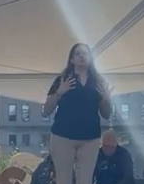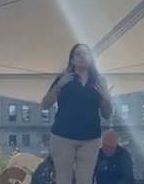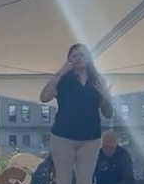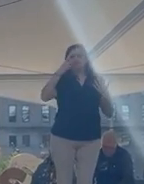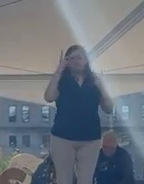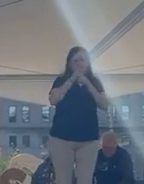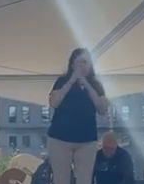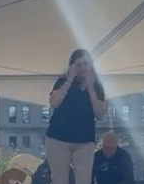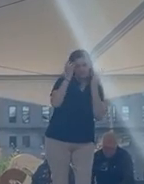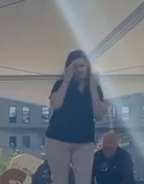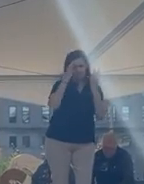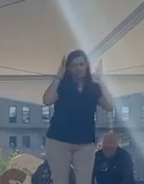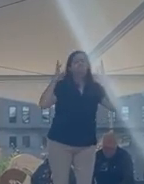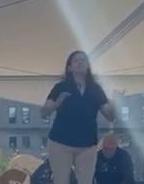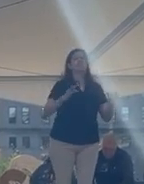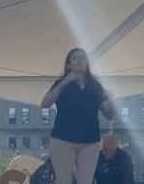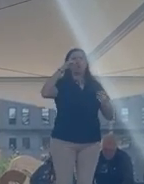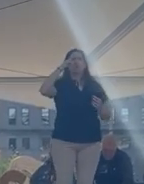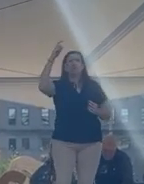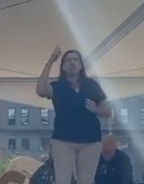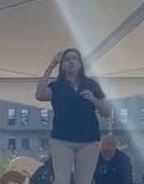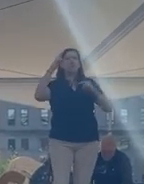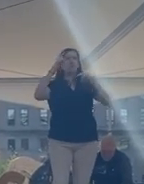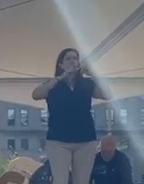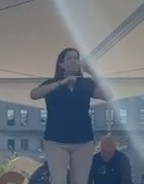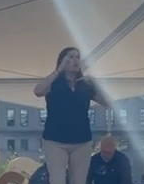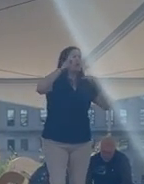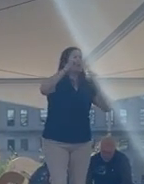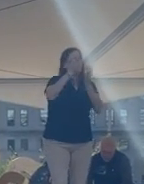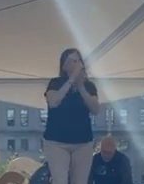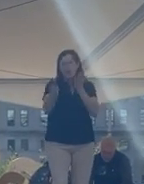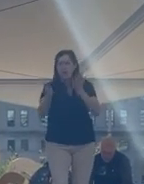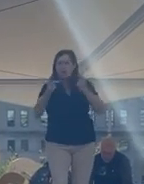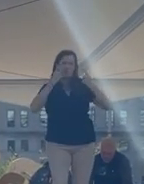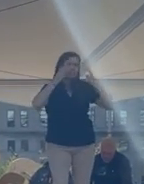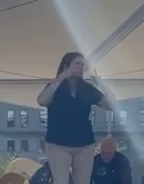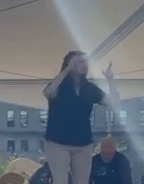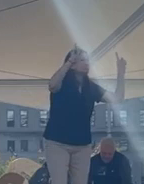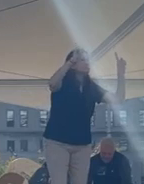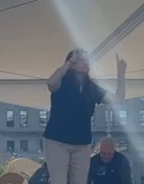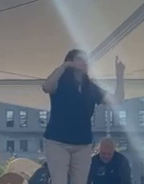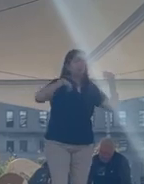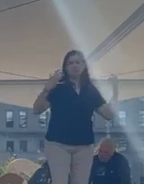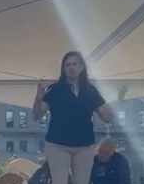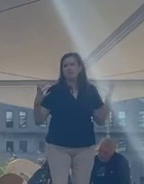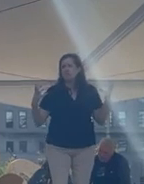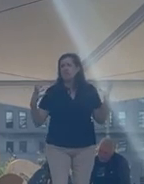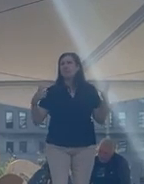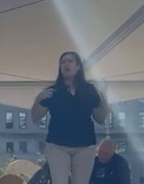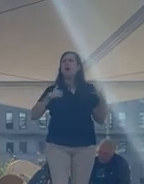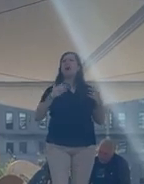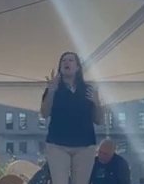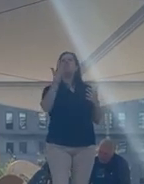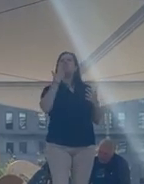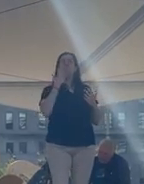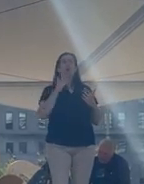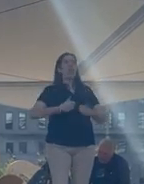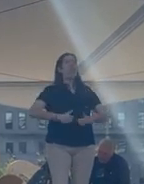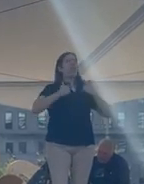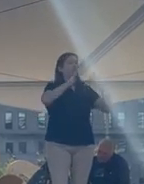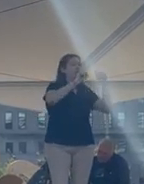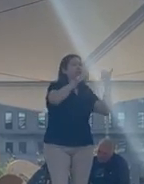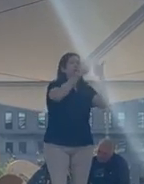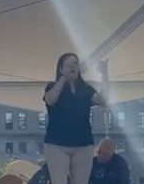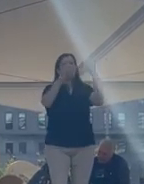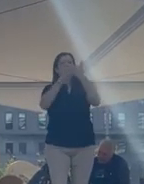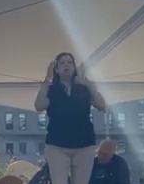calculated risk to dream and to build, to fail and to succeed. I prefer the challenges of life